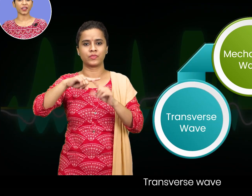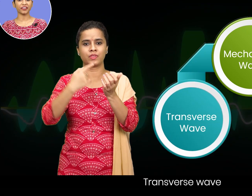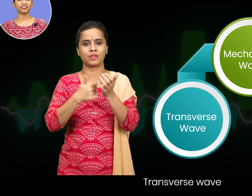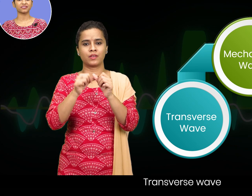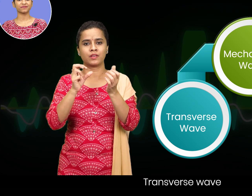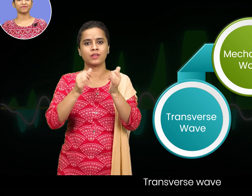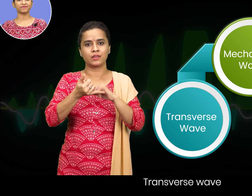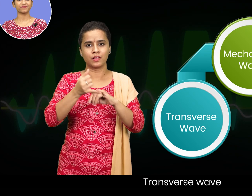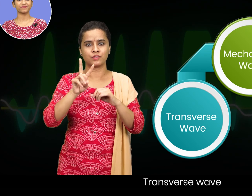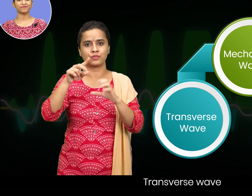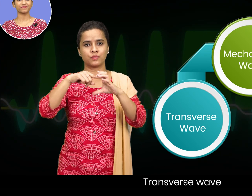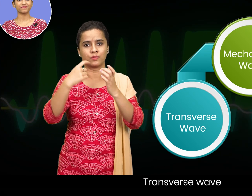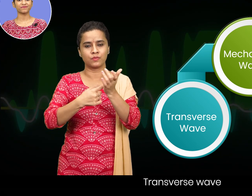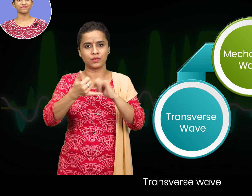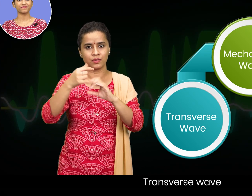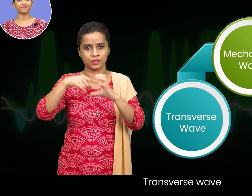transverse wave,